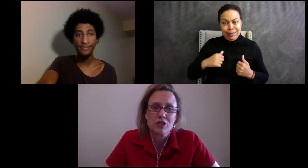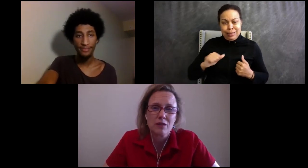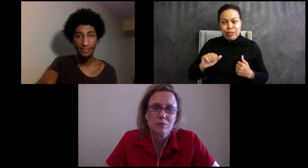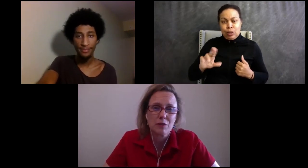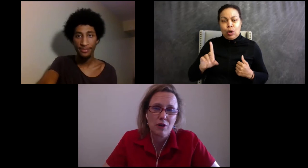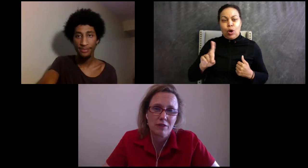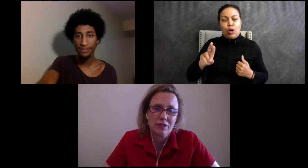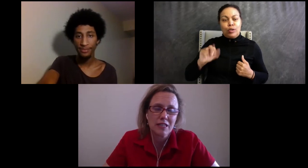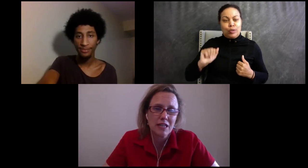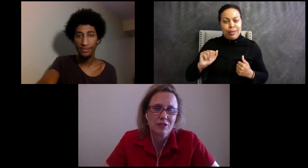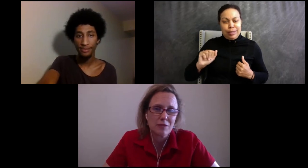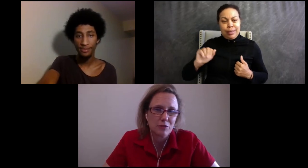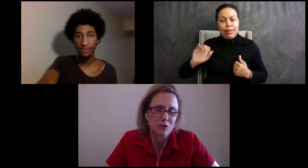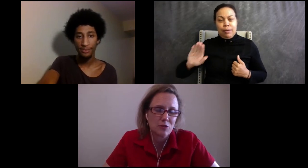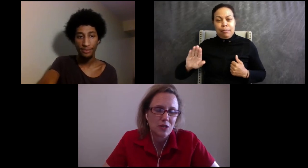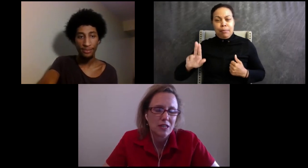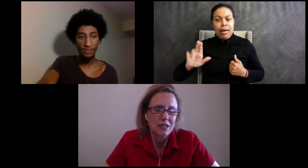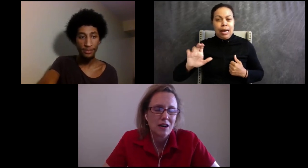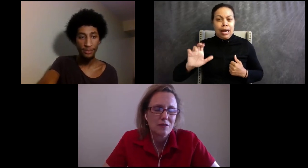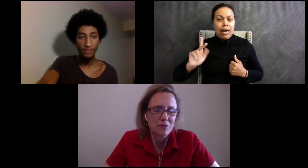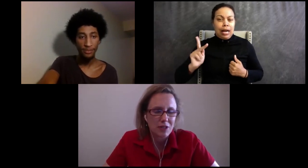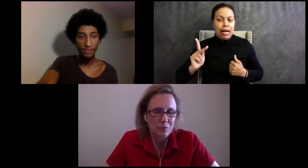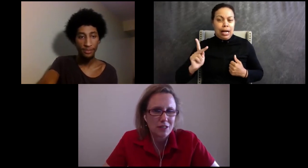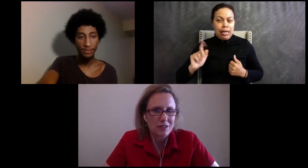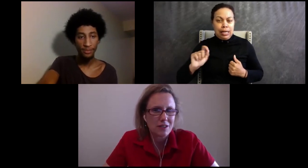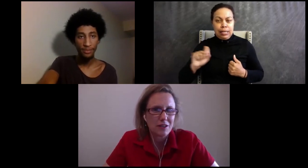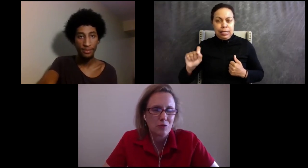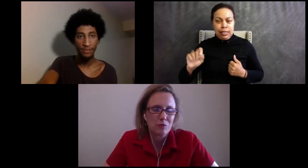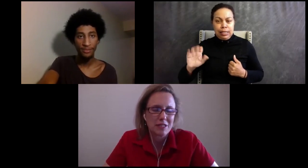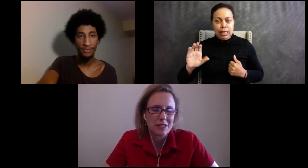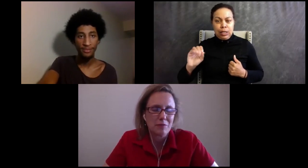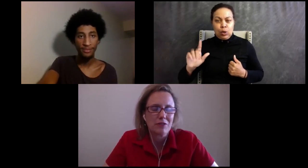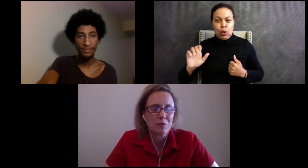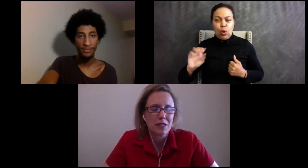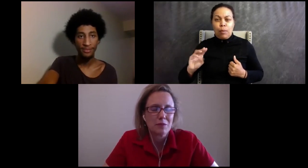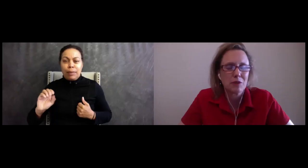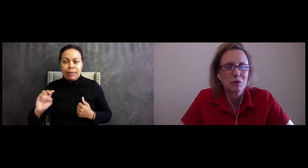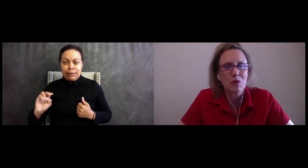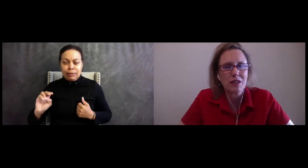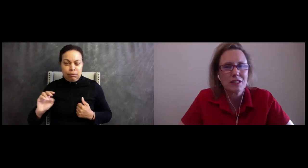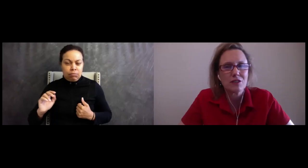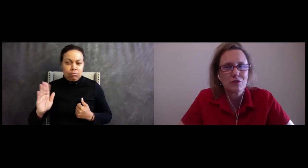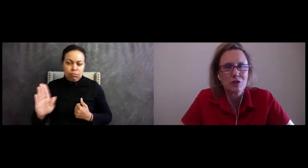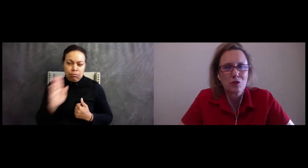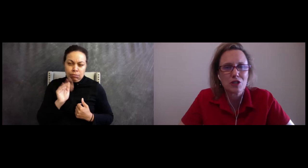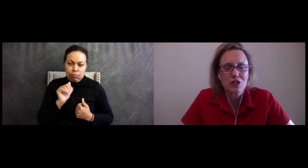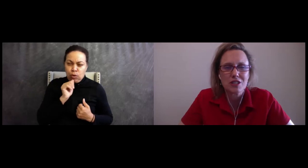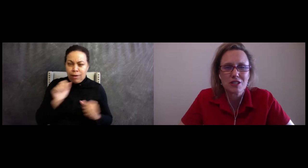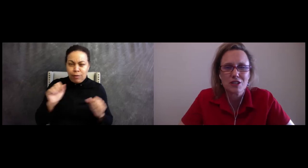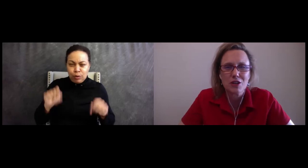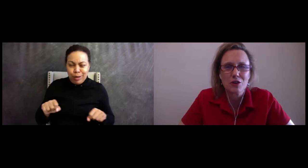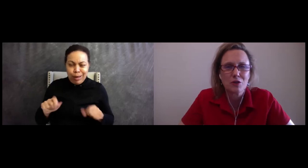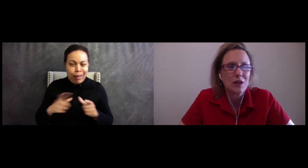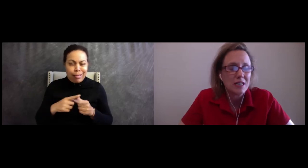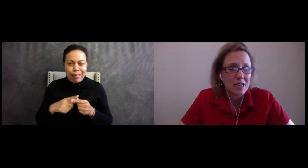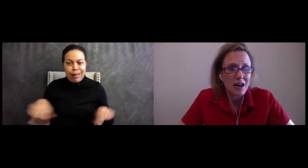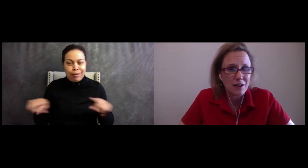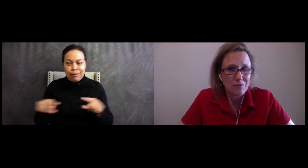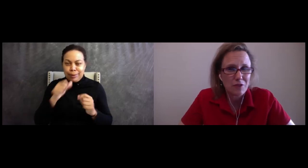rather chat me privately, I'll keep those separate and they won't be seen by everybody. But the first question is to